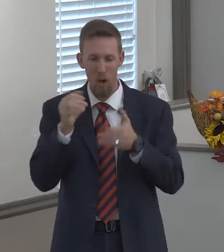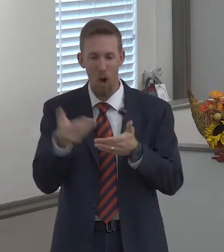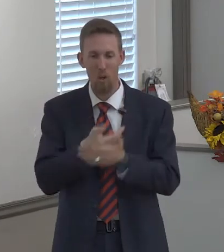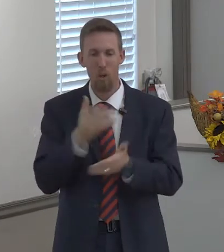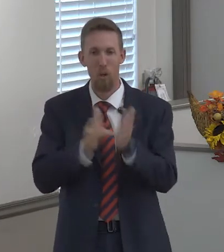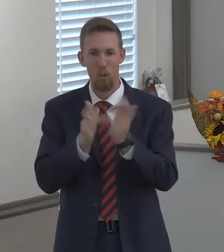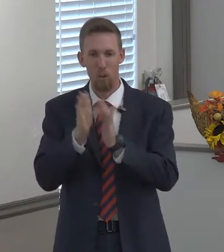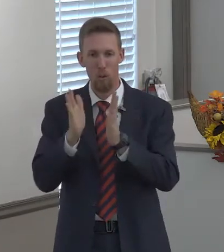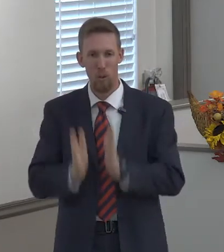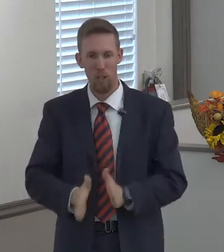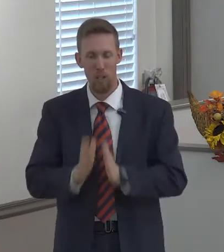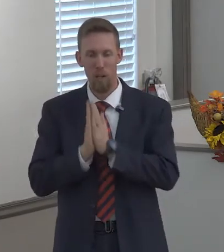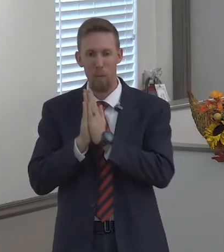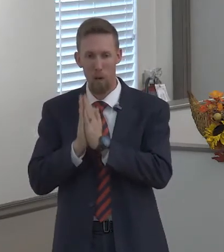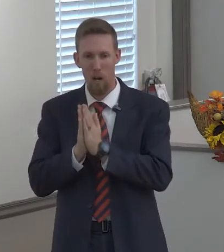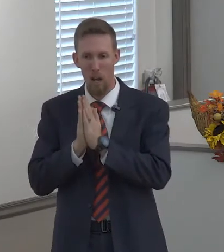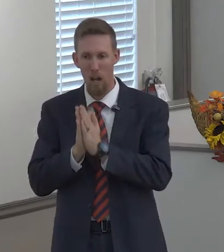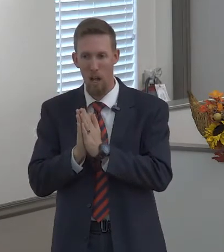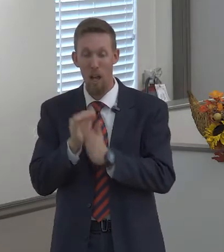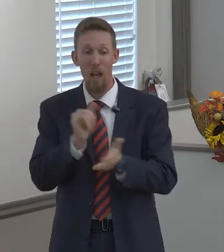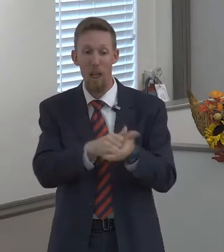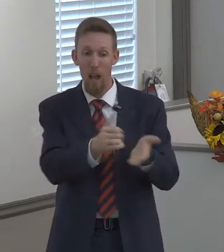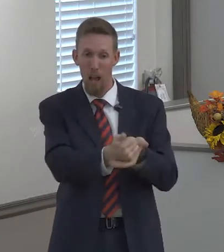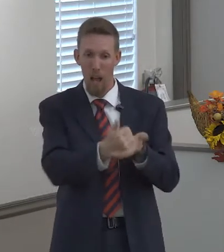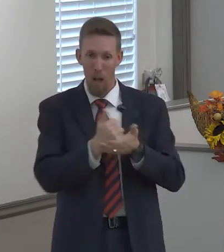That was the lead in prayer chair.